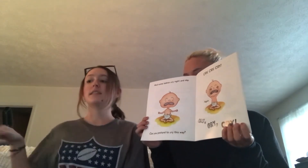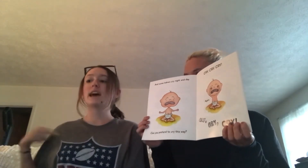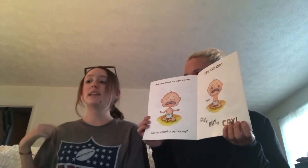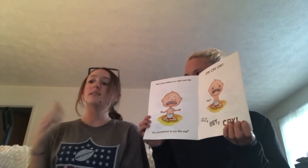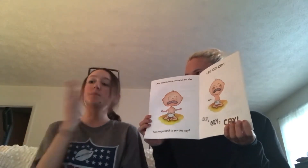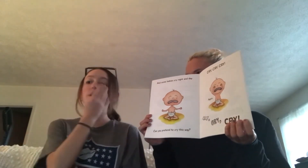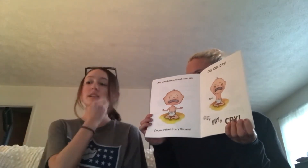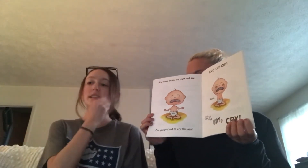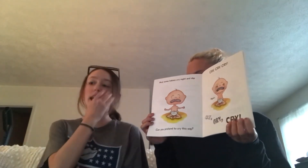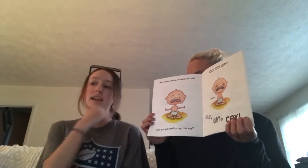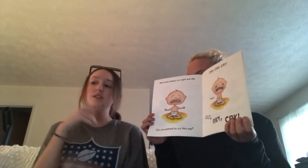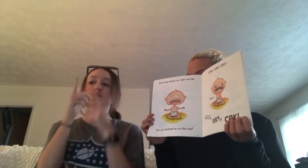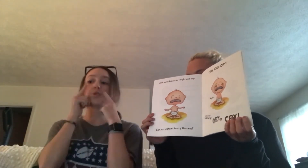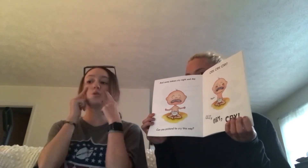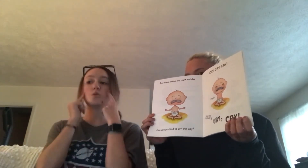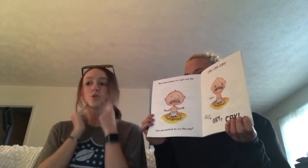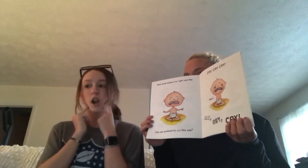Let's pretend to cry.